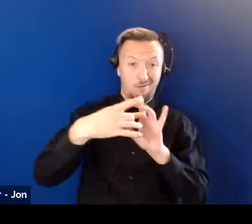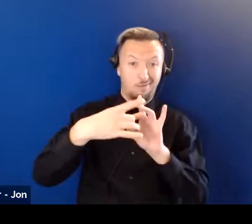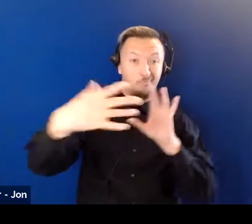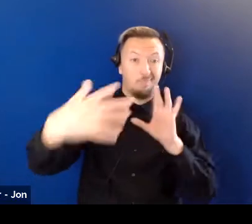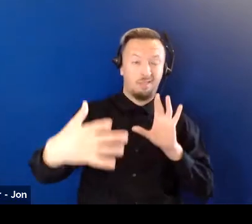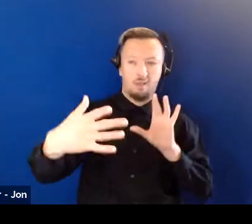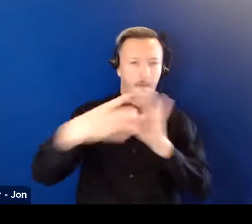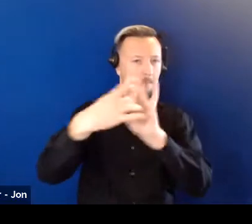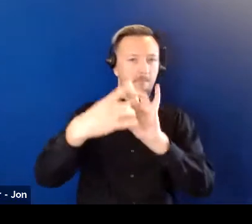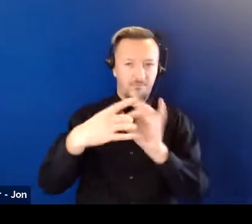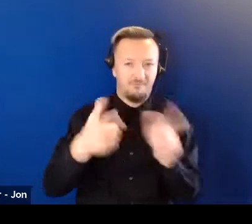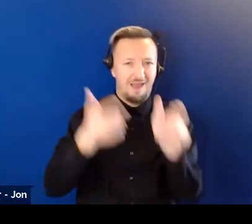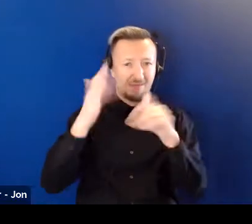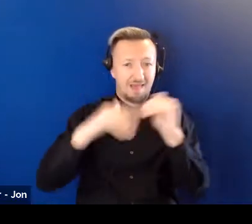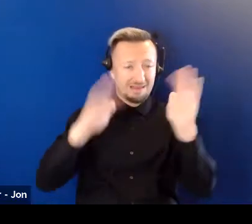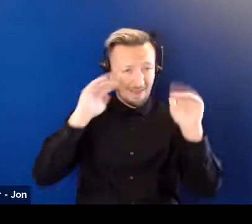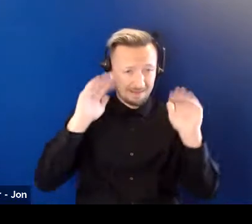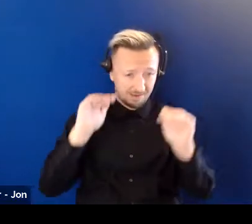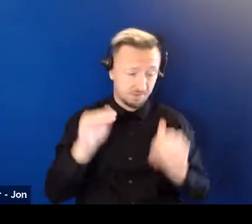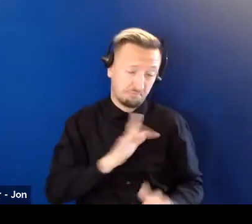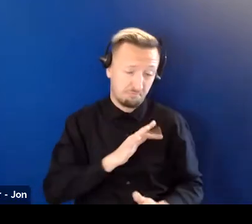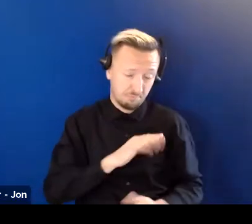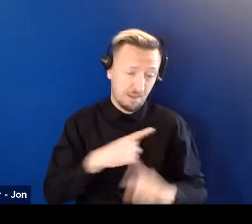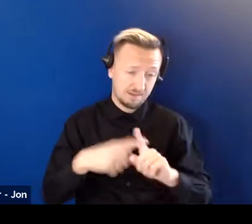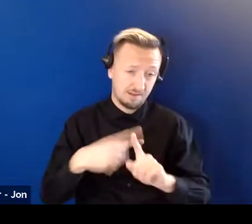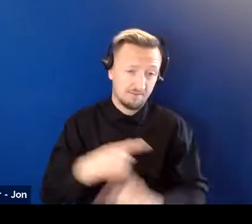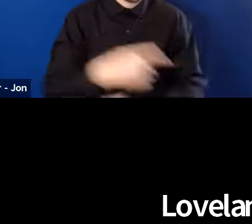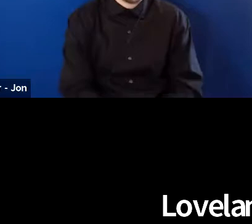effect from participating in the program as well.